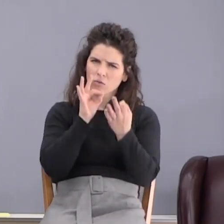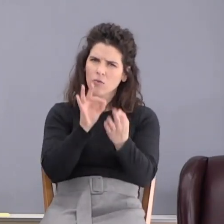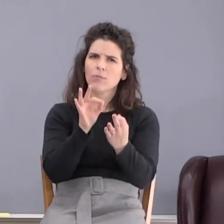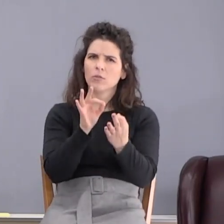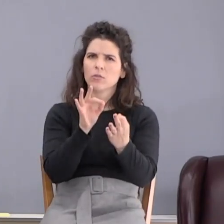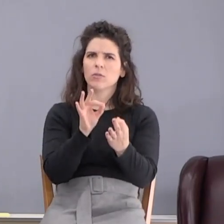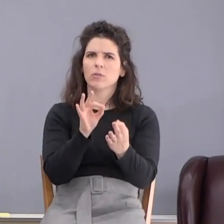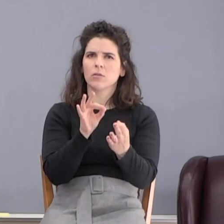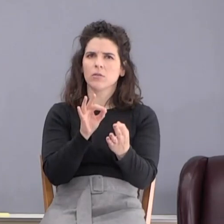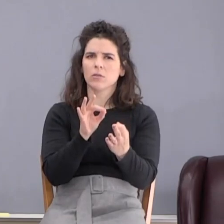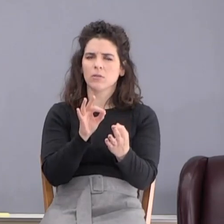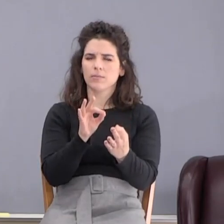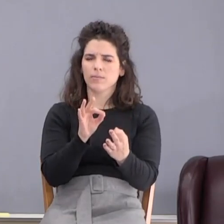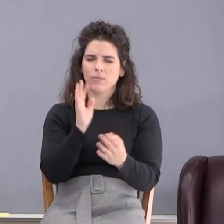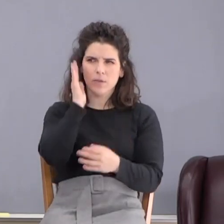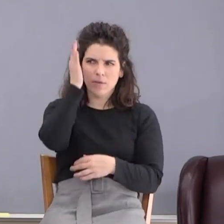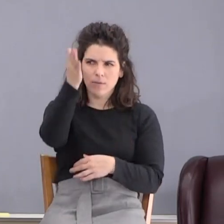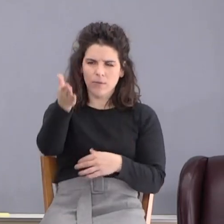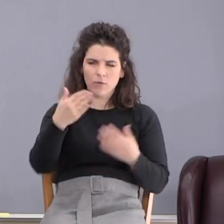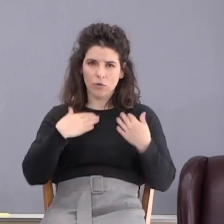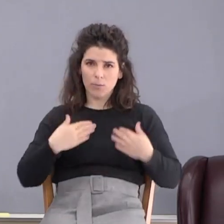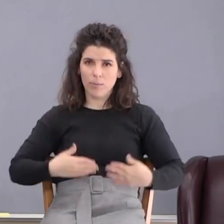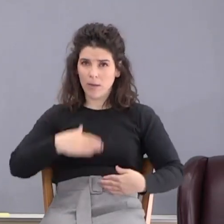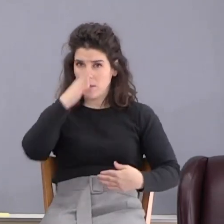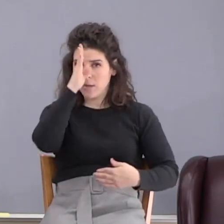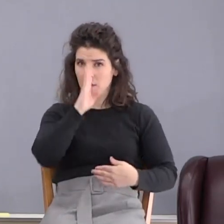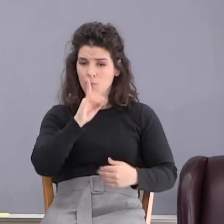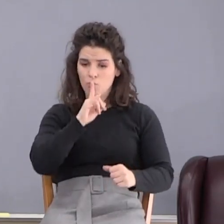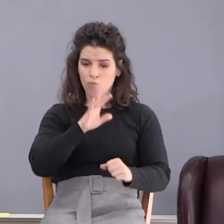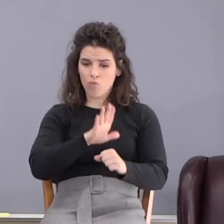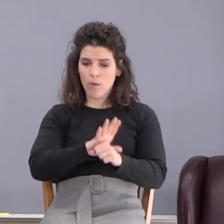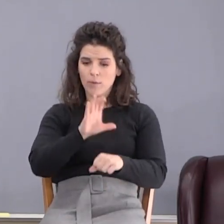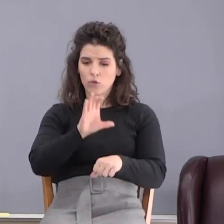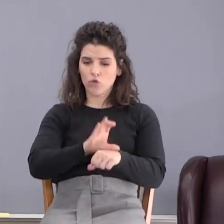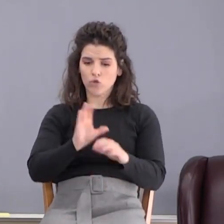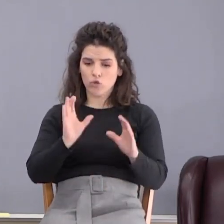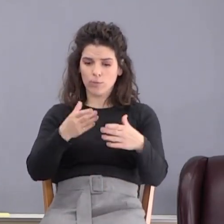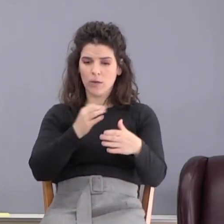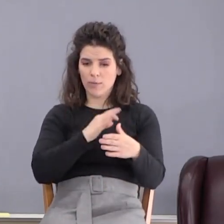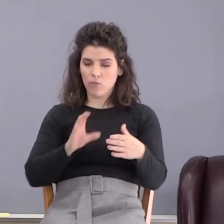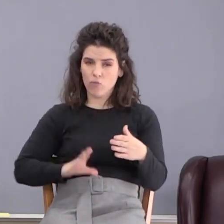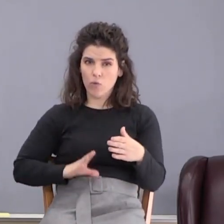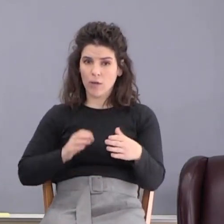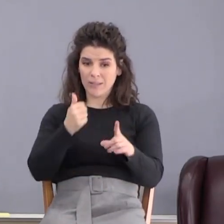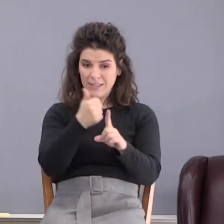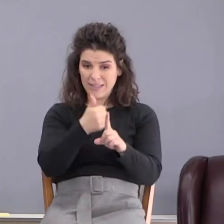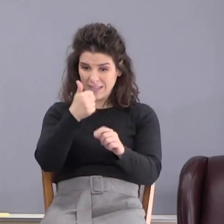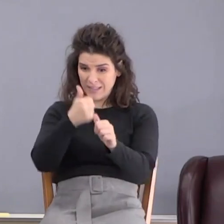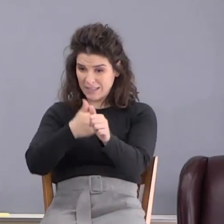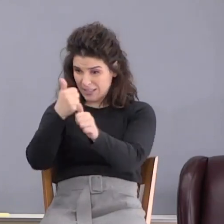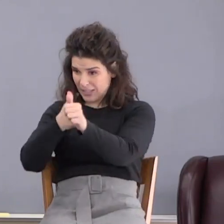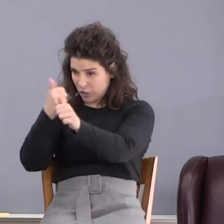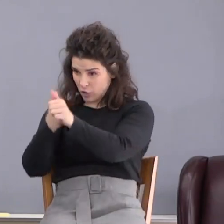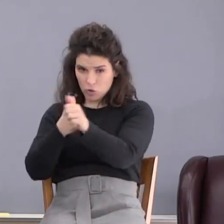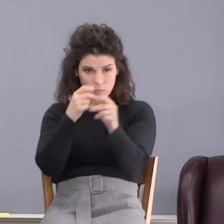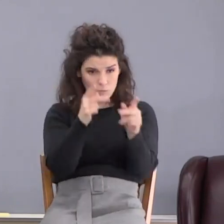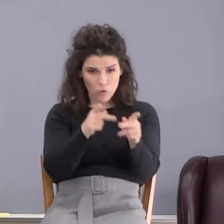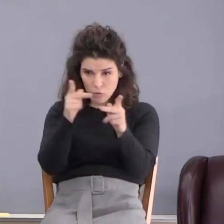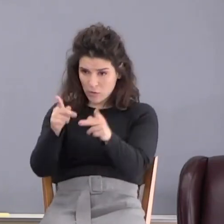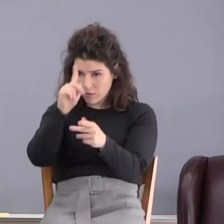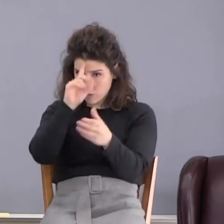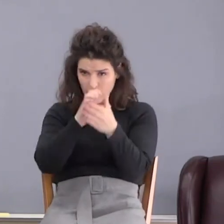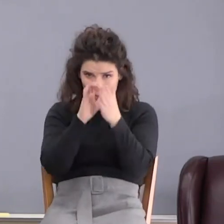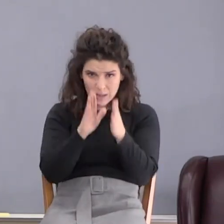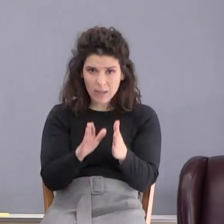incorruption. The future body that God promises the church, the body of Christ, to each and every individual